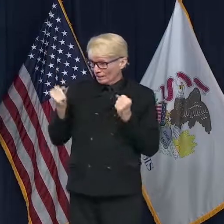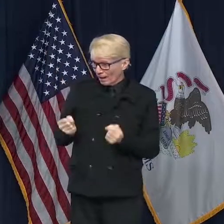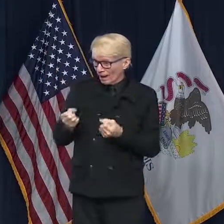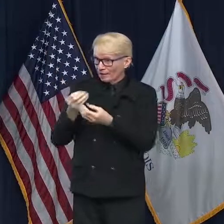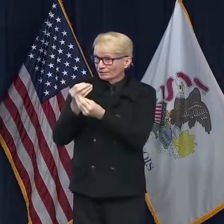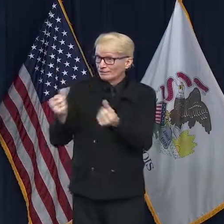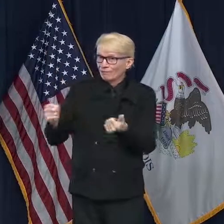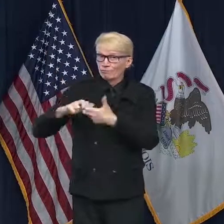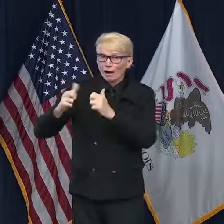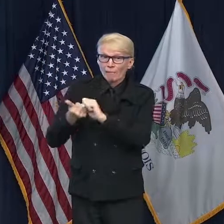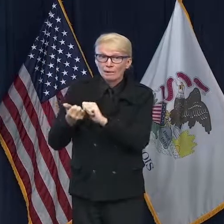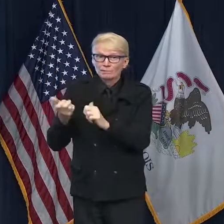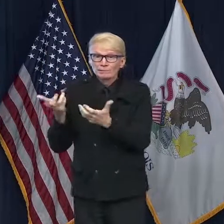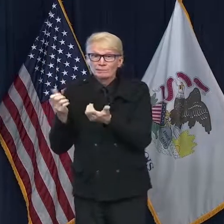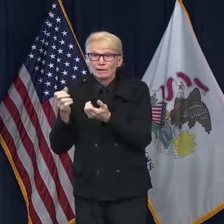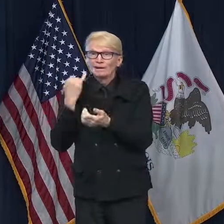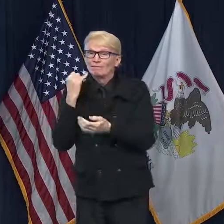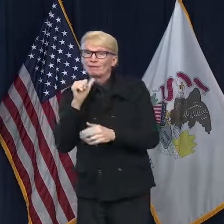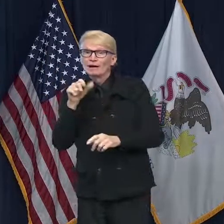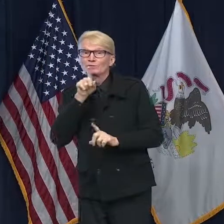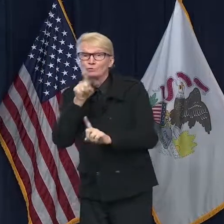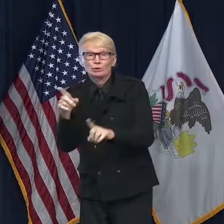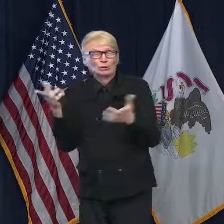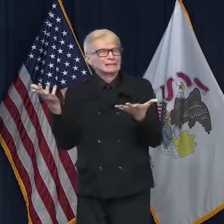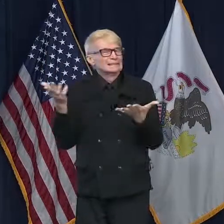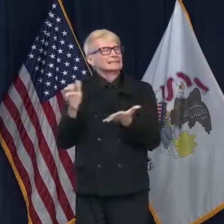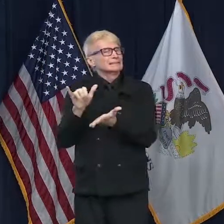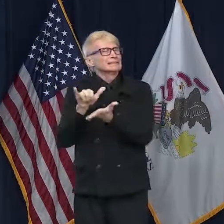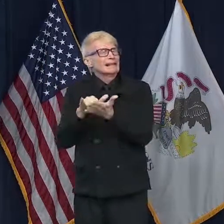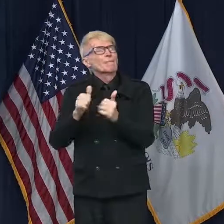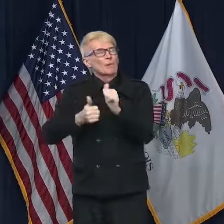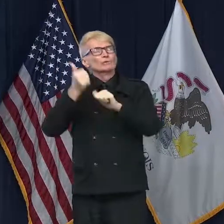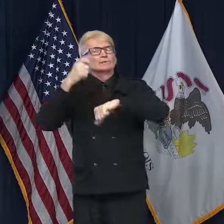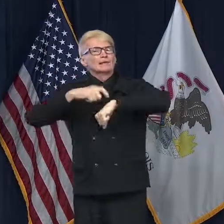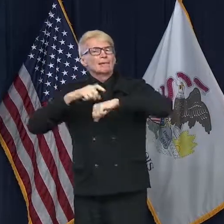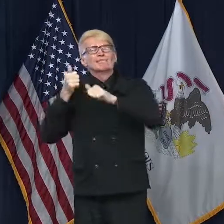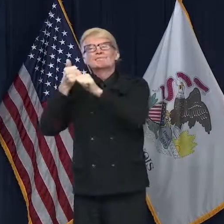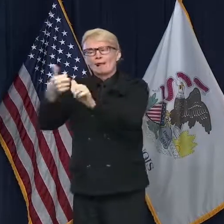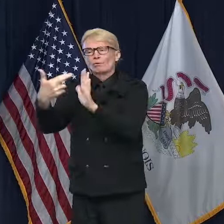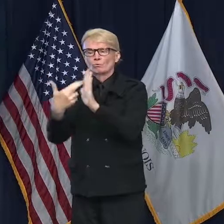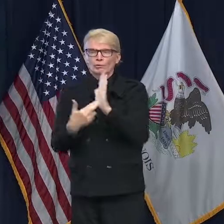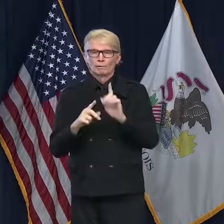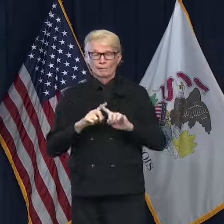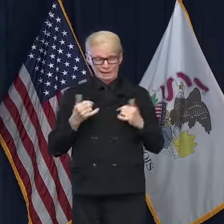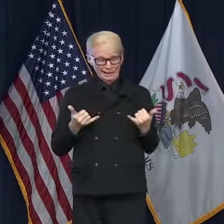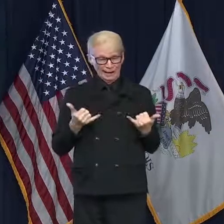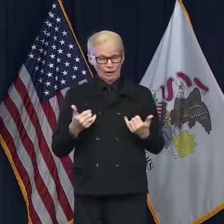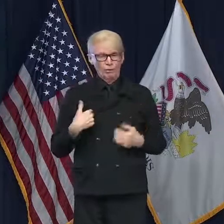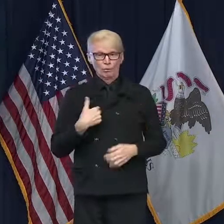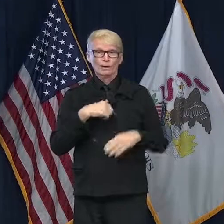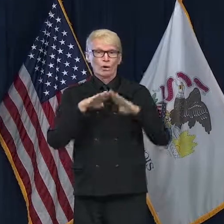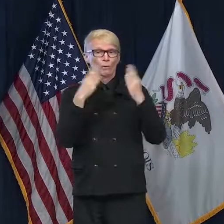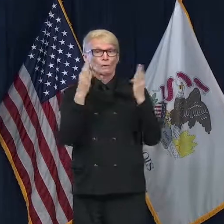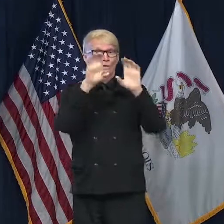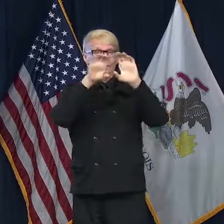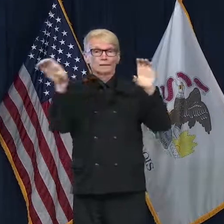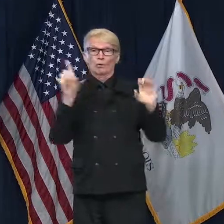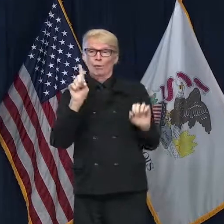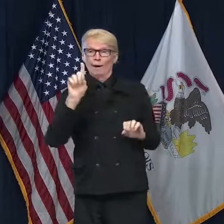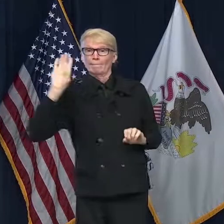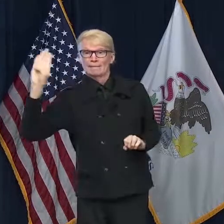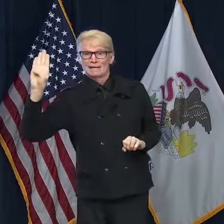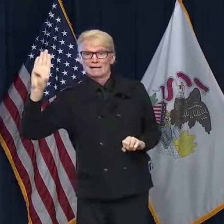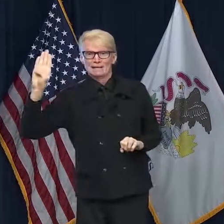little different. I think for the most part, things will follow according to the guidance, and of course now with 1B open, many people are